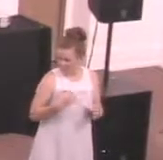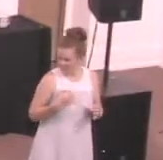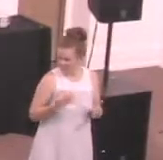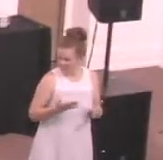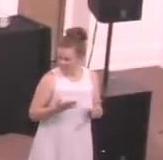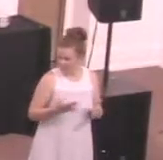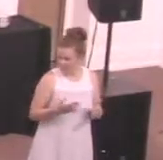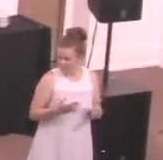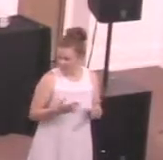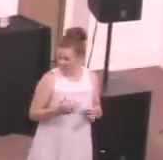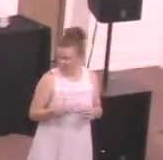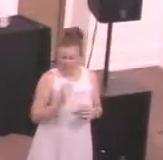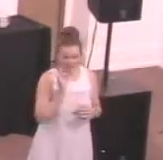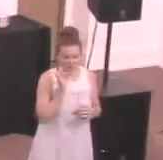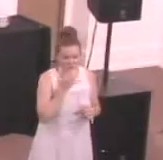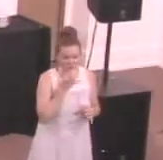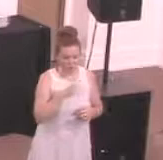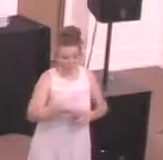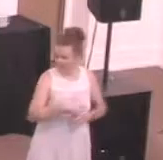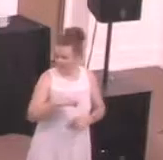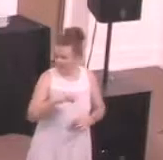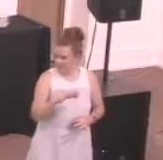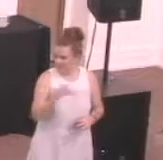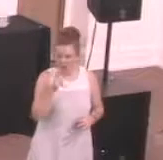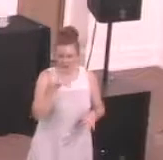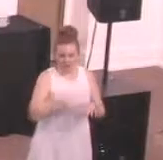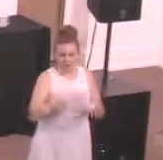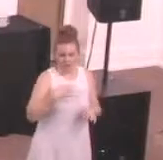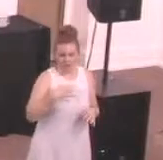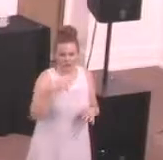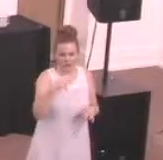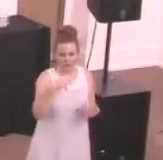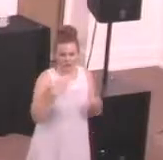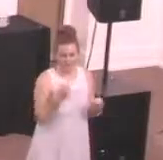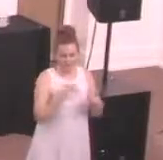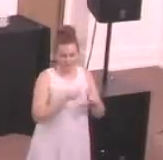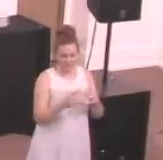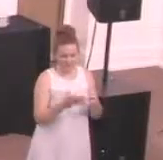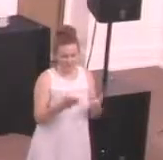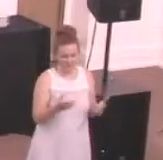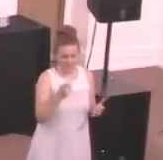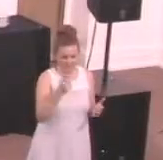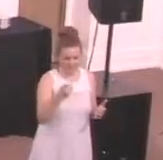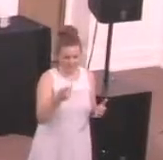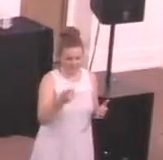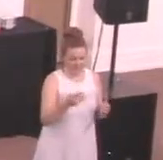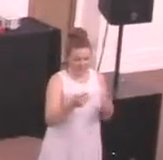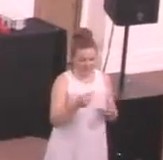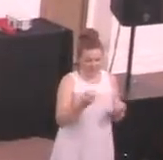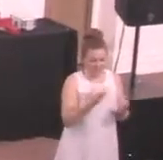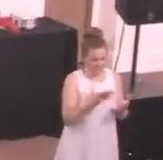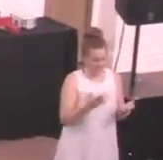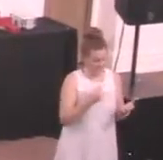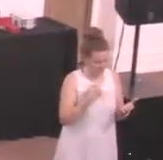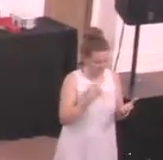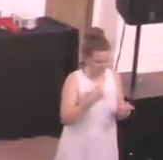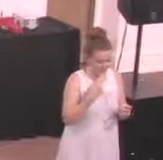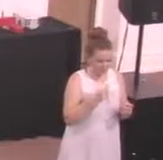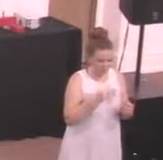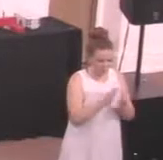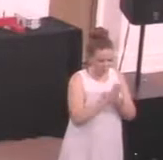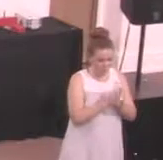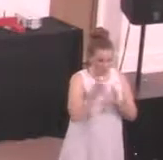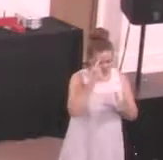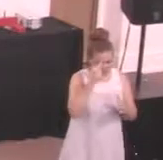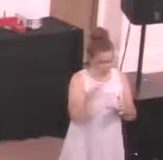for him. We got the fruits of the Spirit. Look at the stuff they have. They have bracelets back there for $2 that say, pray for Jumpstart 3.